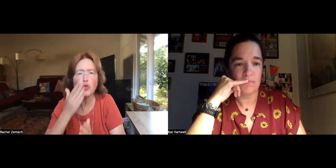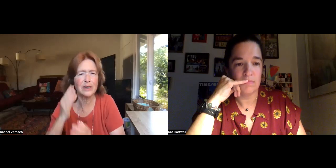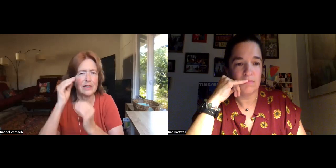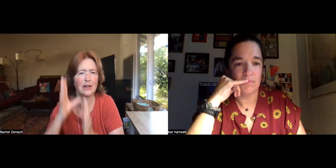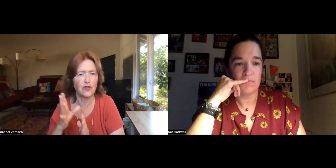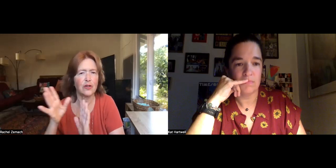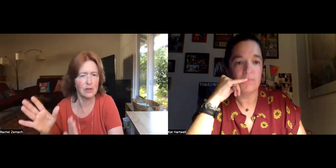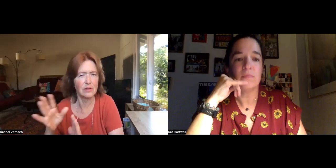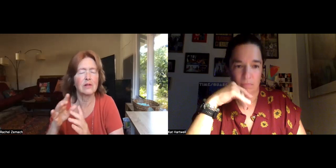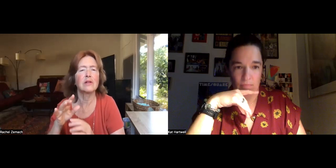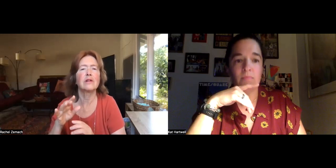Good teacher.